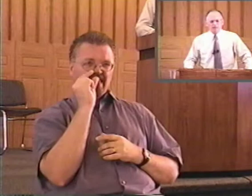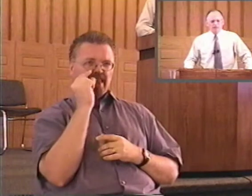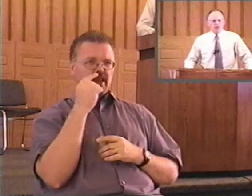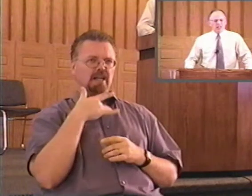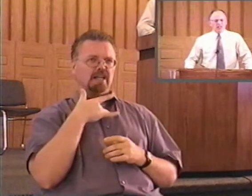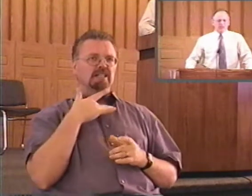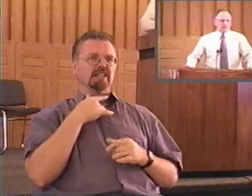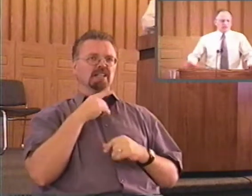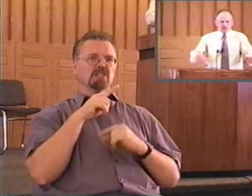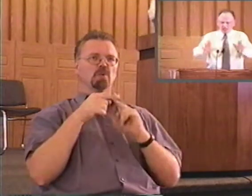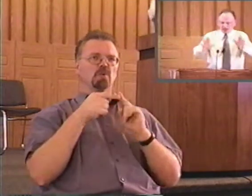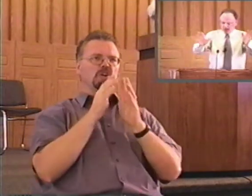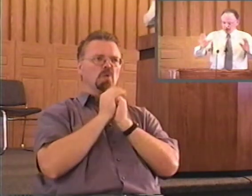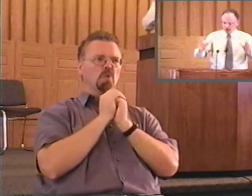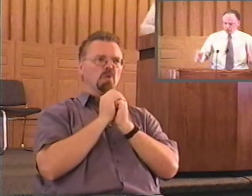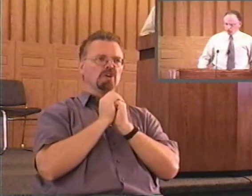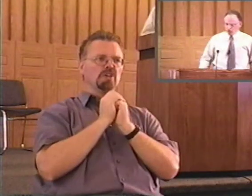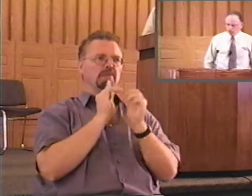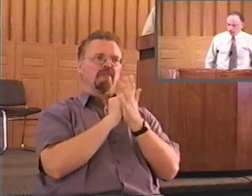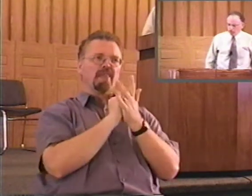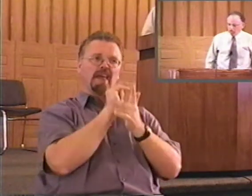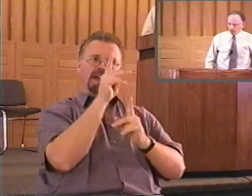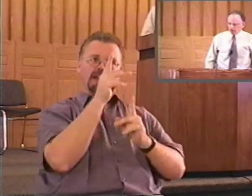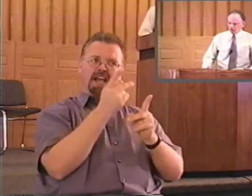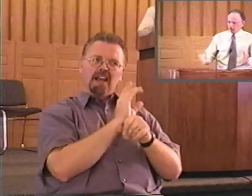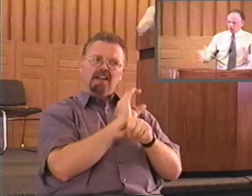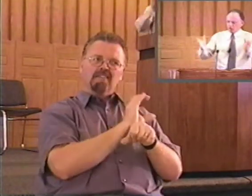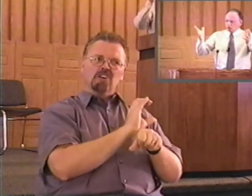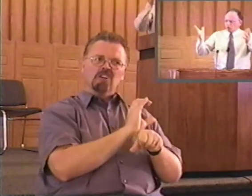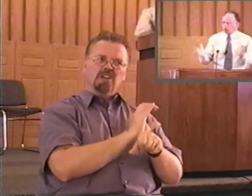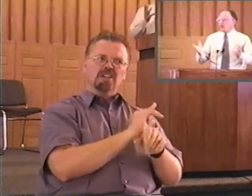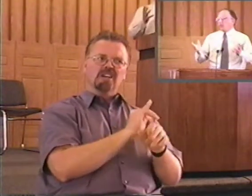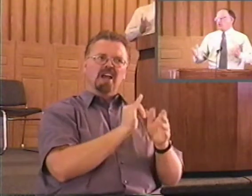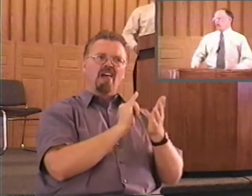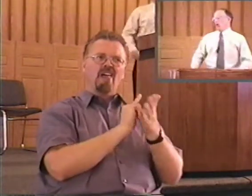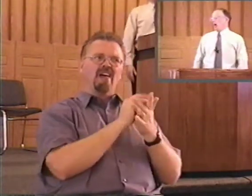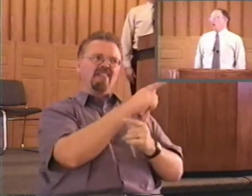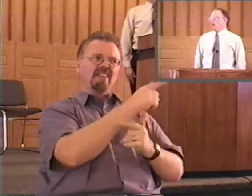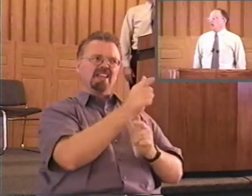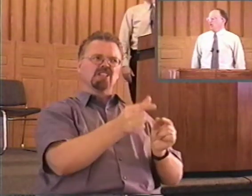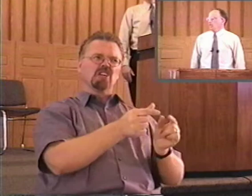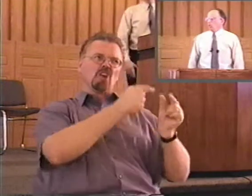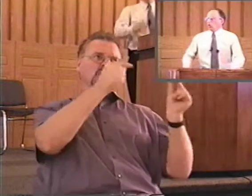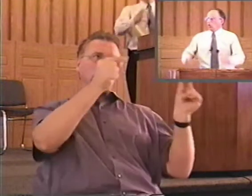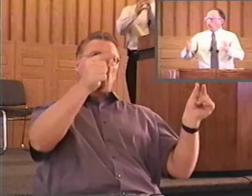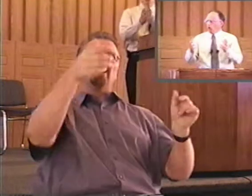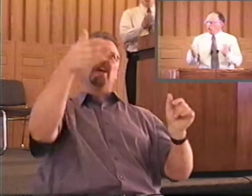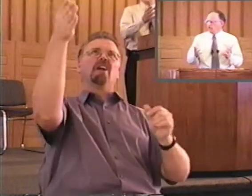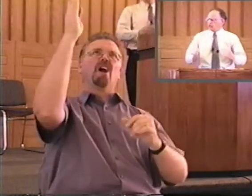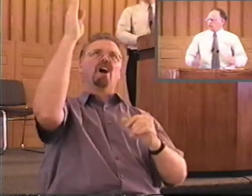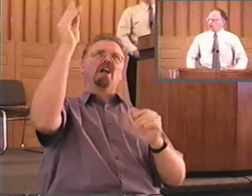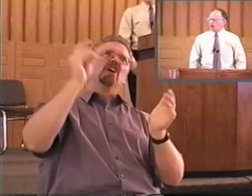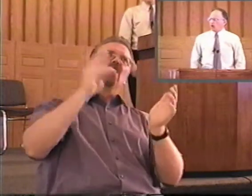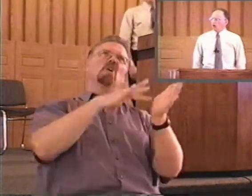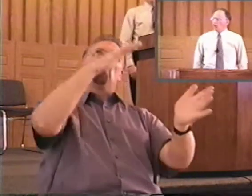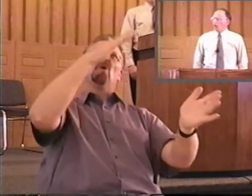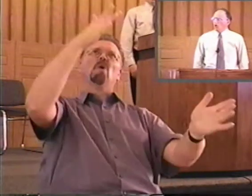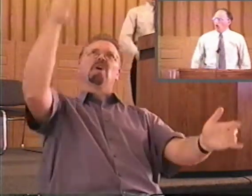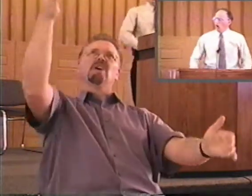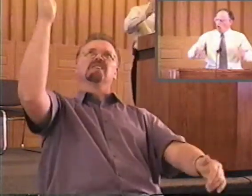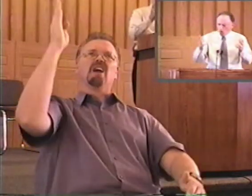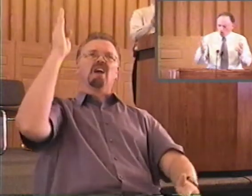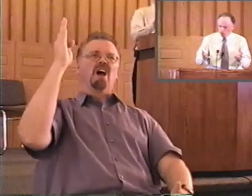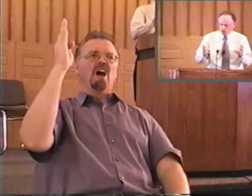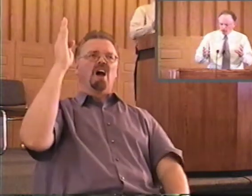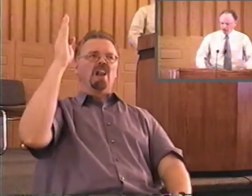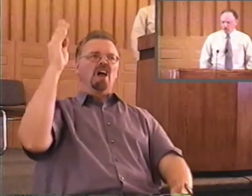you worship in these kinds of circles that this is a great God, a glorious